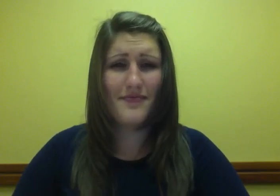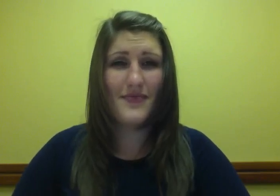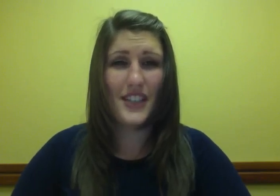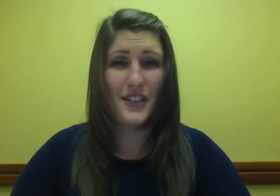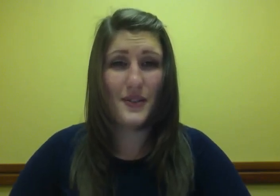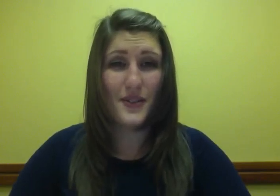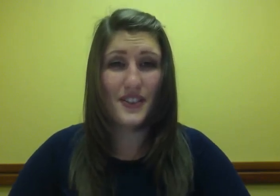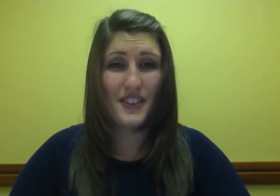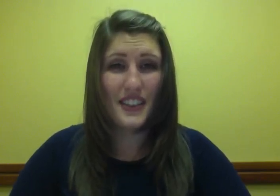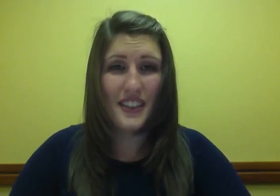Unusual?